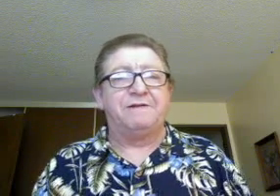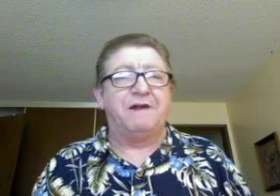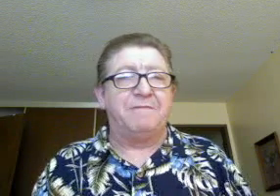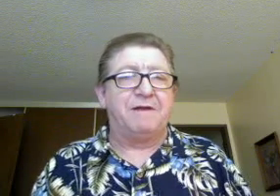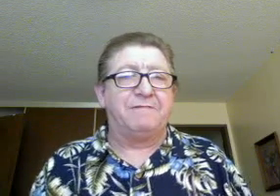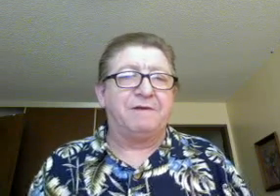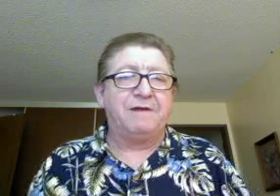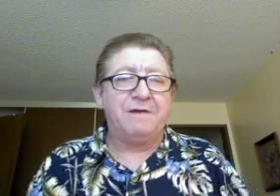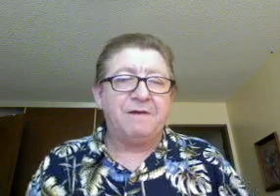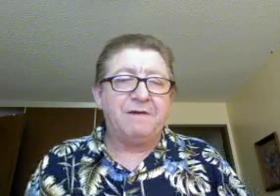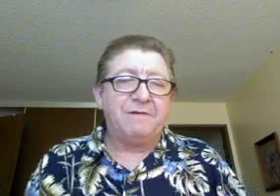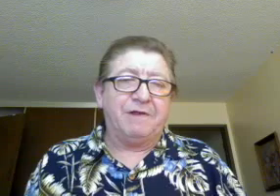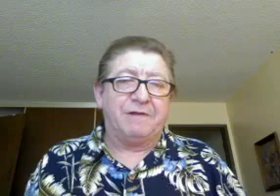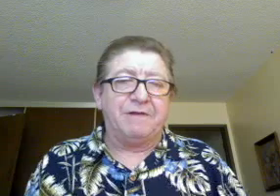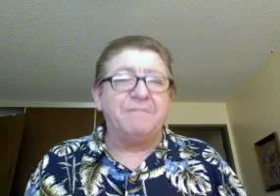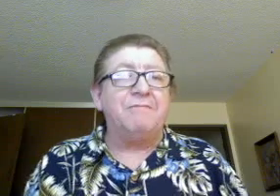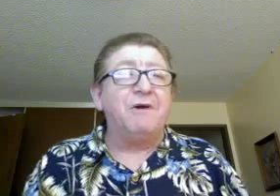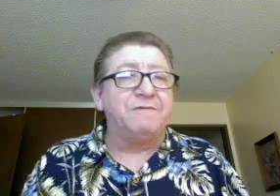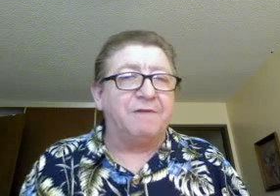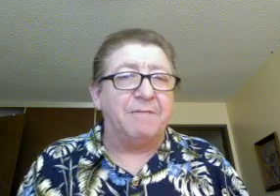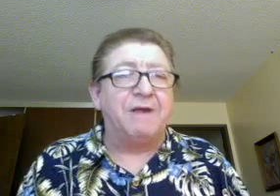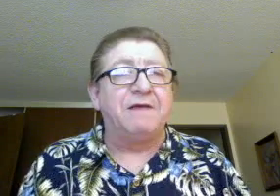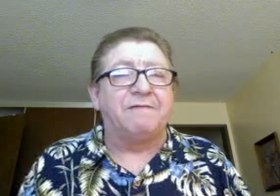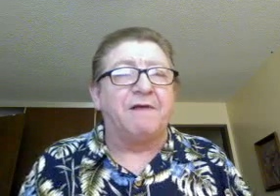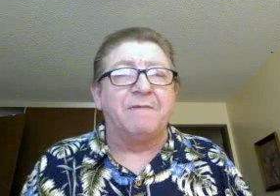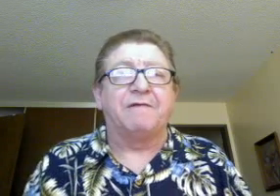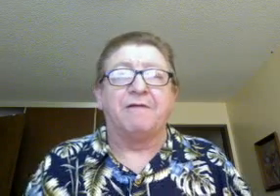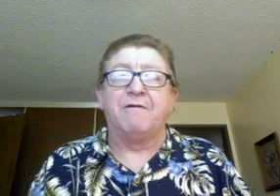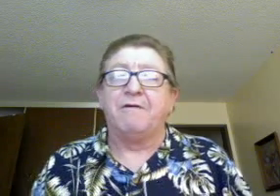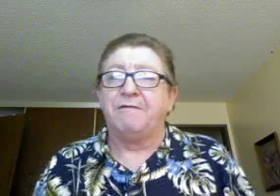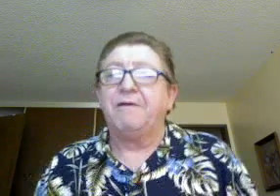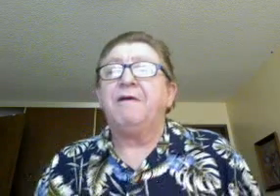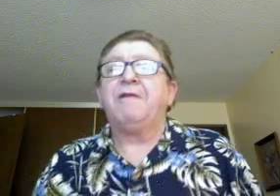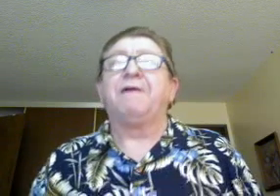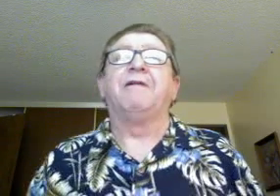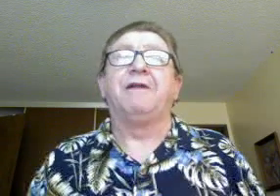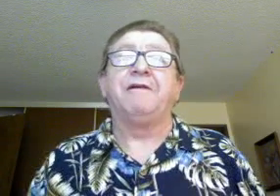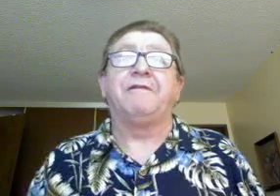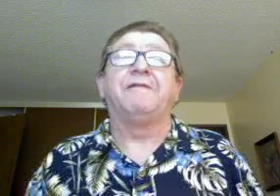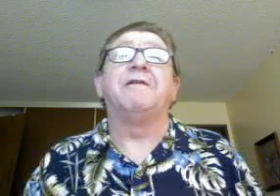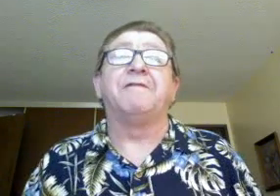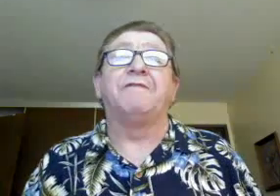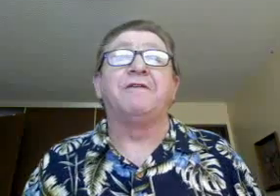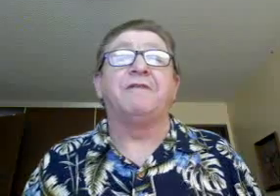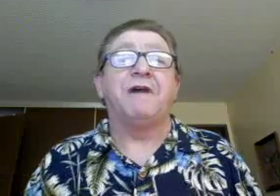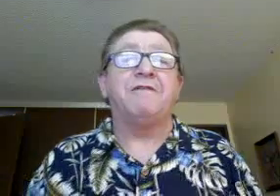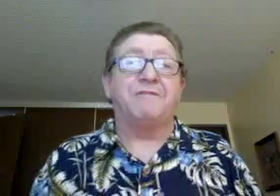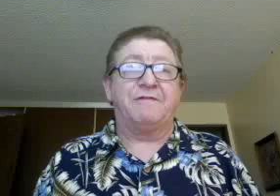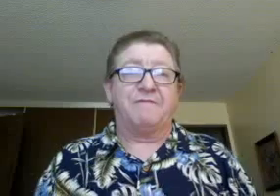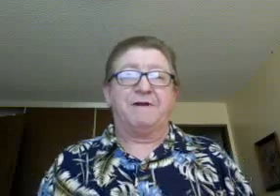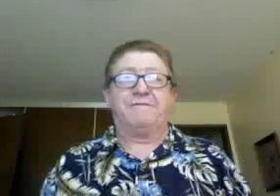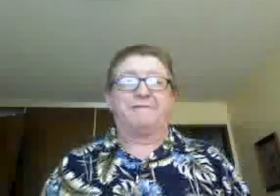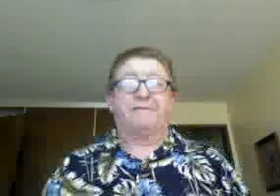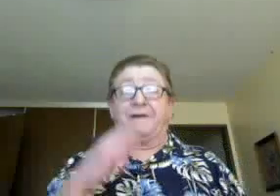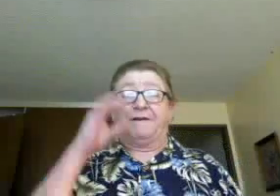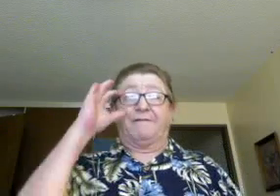not be able to build a Muslim, Islamic center on it. They call it a center for education or whatever, so they can